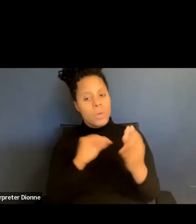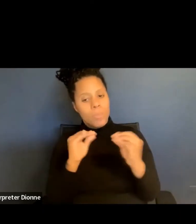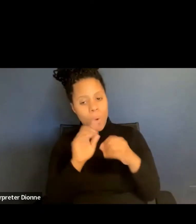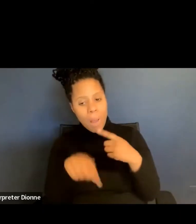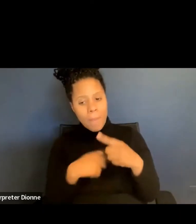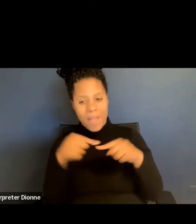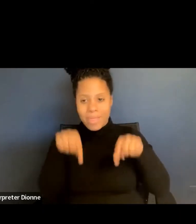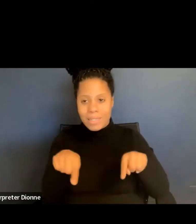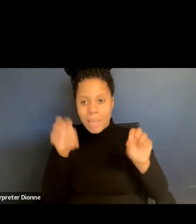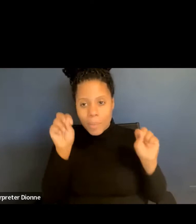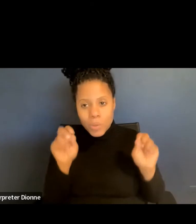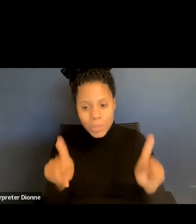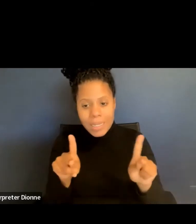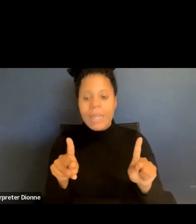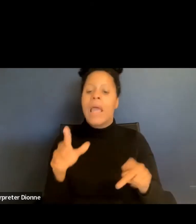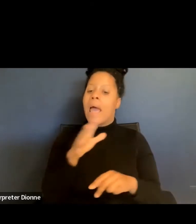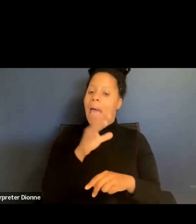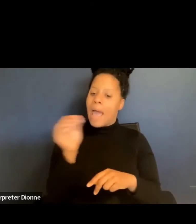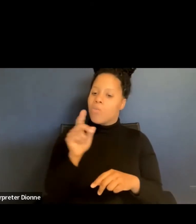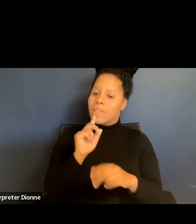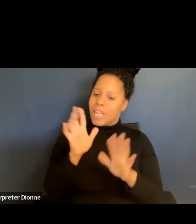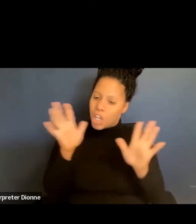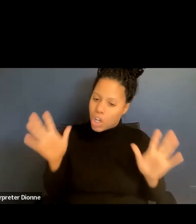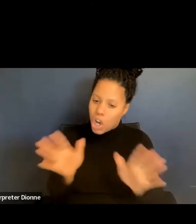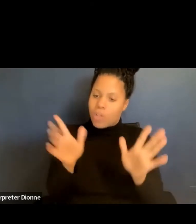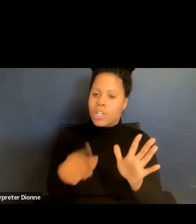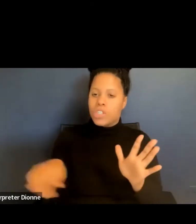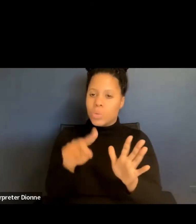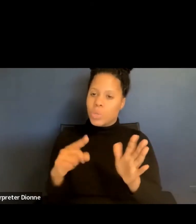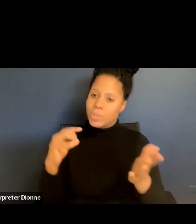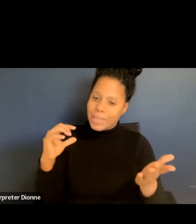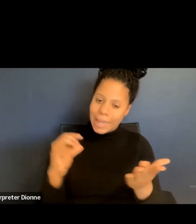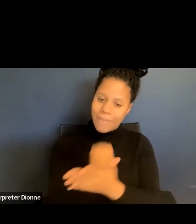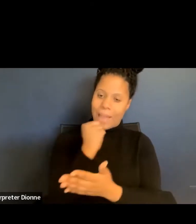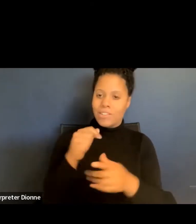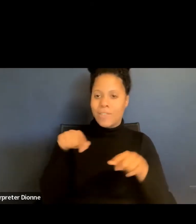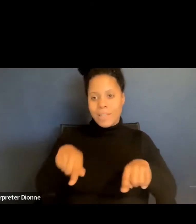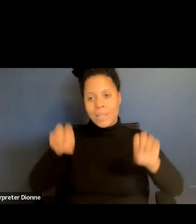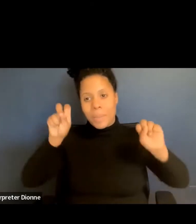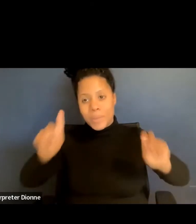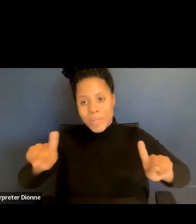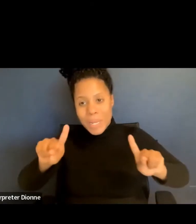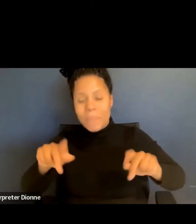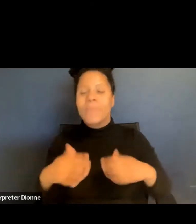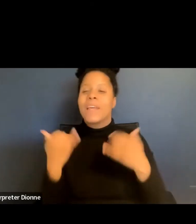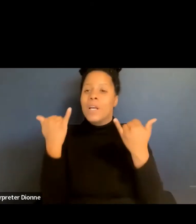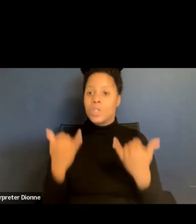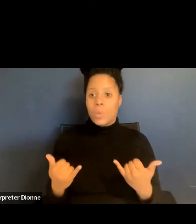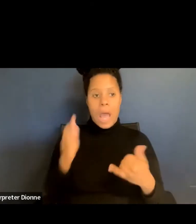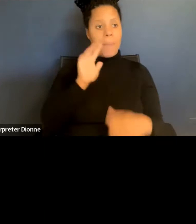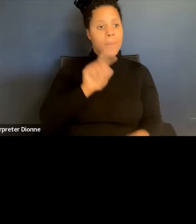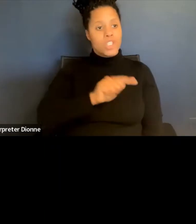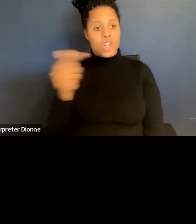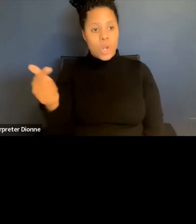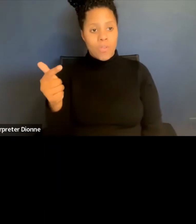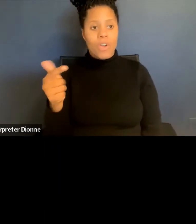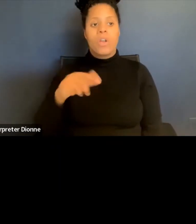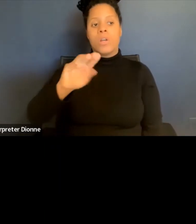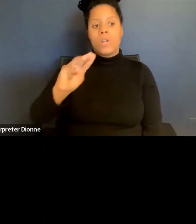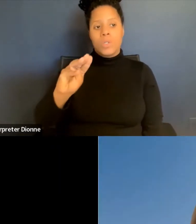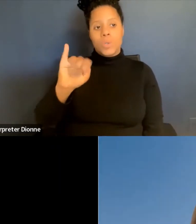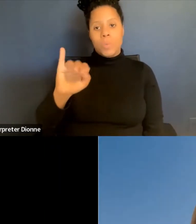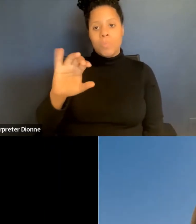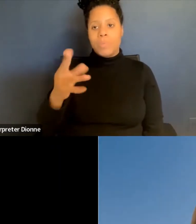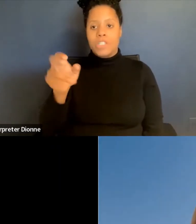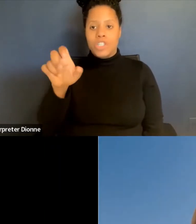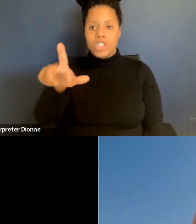you to take advantage of this opportunity. So with that, I would like to turn it over to Michelle Wojcicki